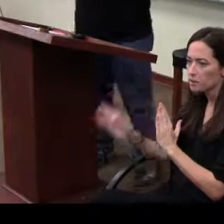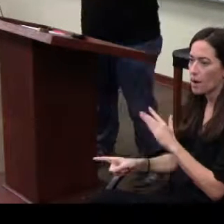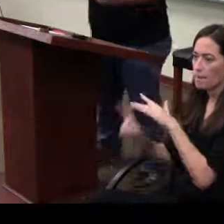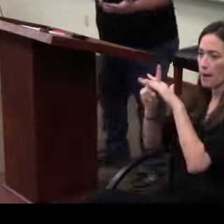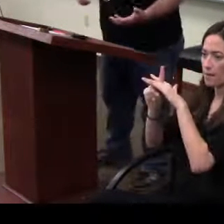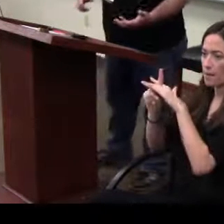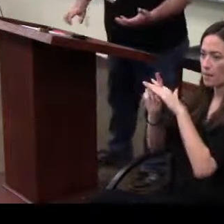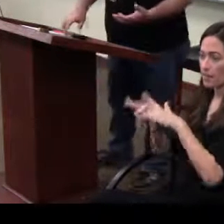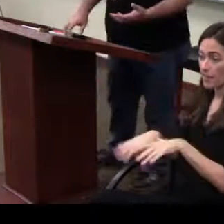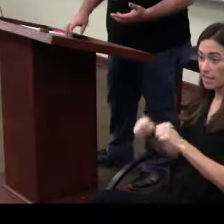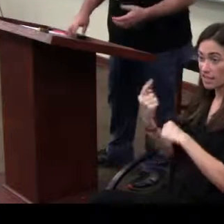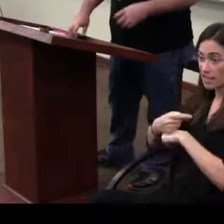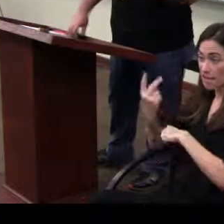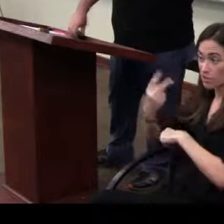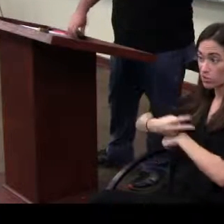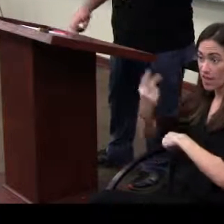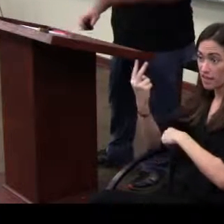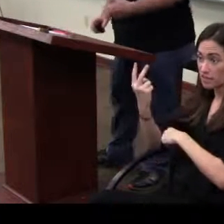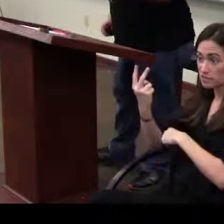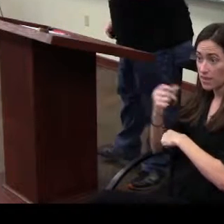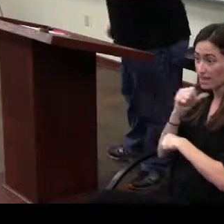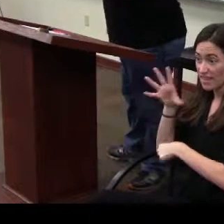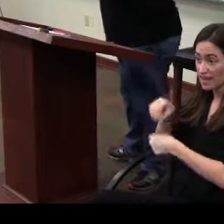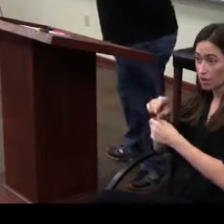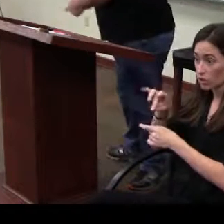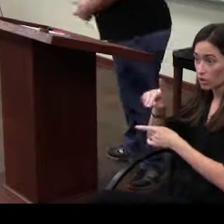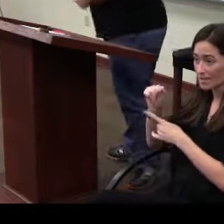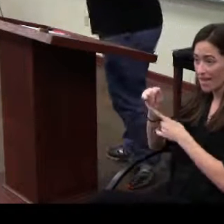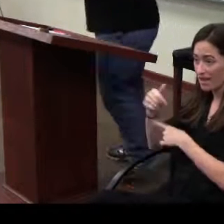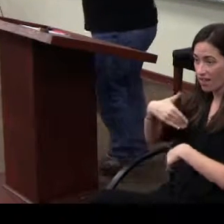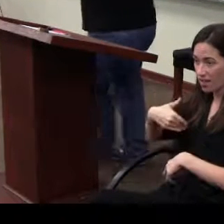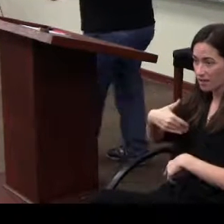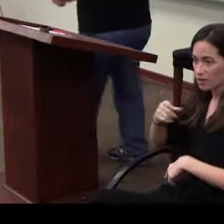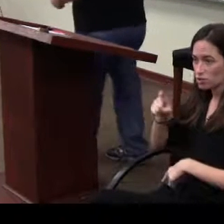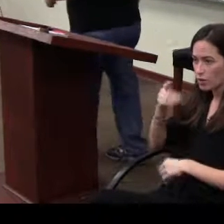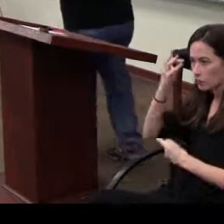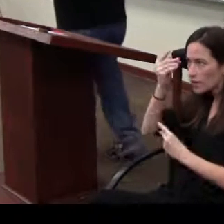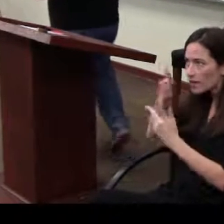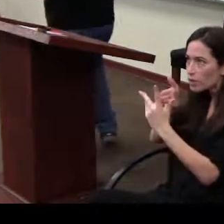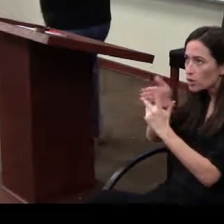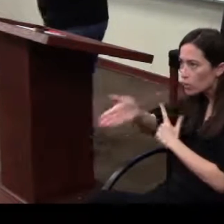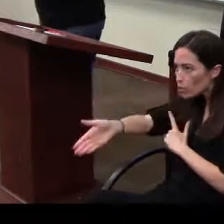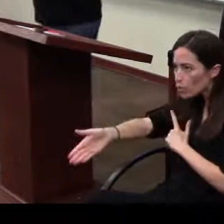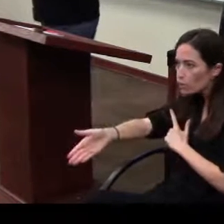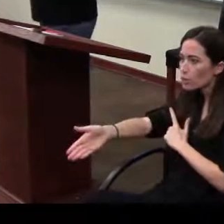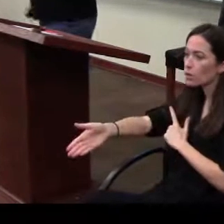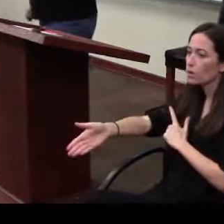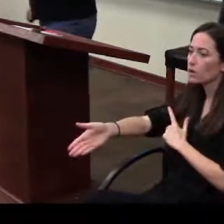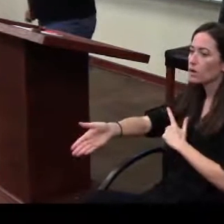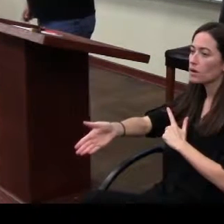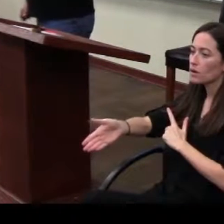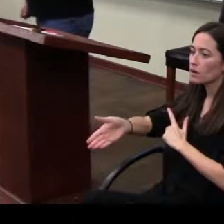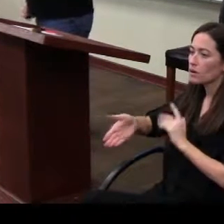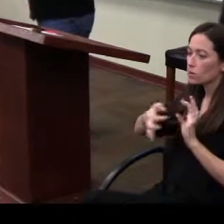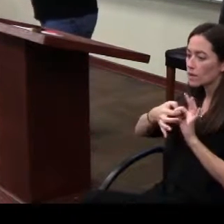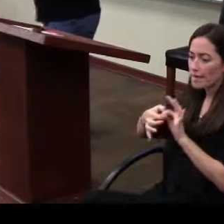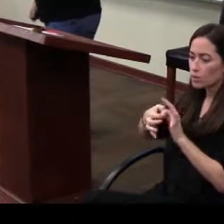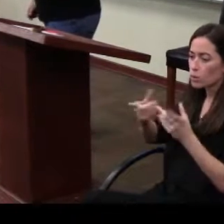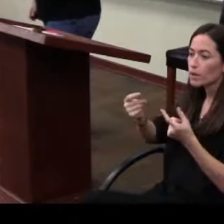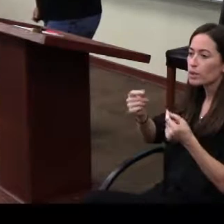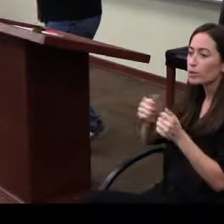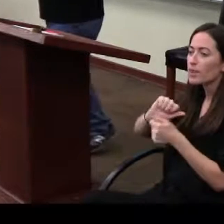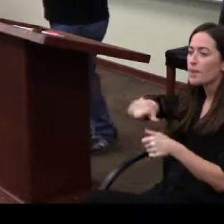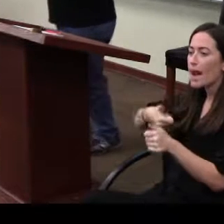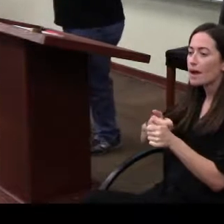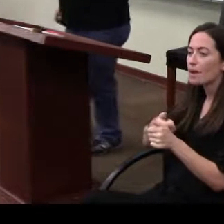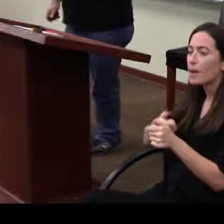two, and you're not even talking data yet, right? So think these things through when it comes down to what you're doing with your backups and